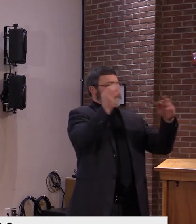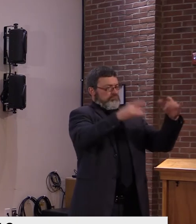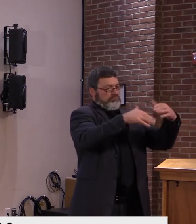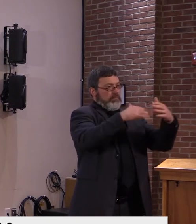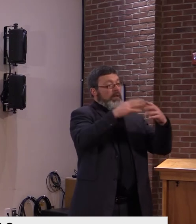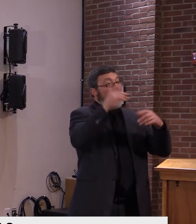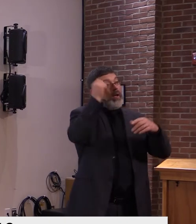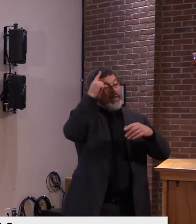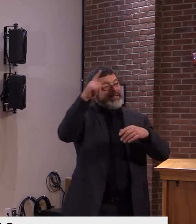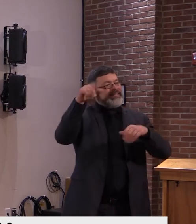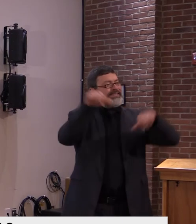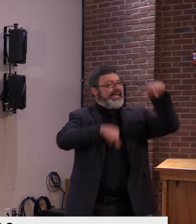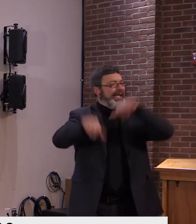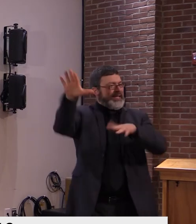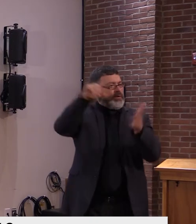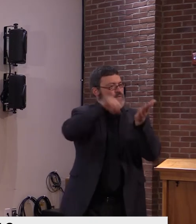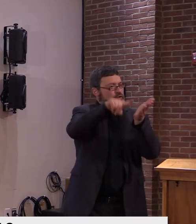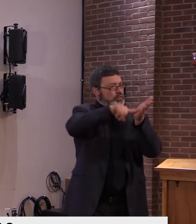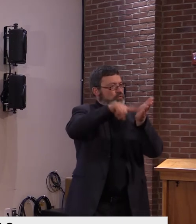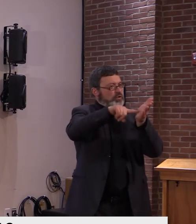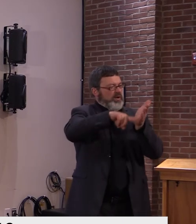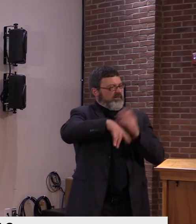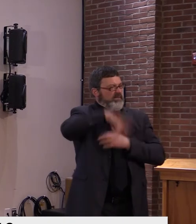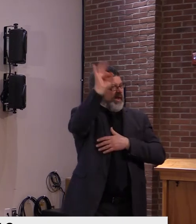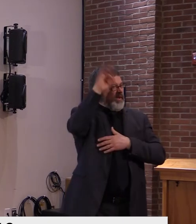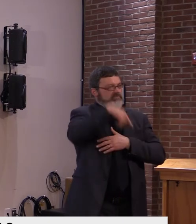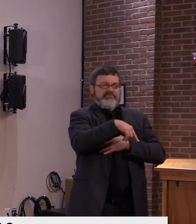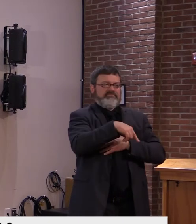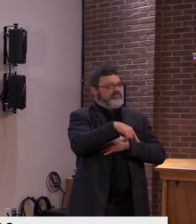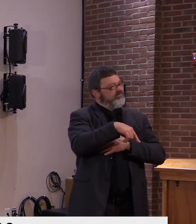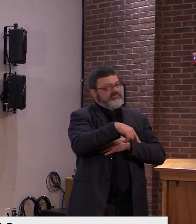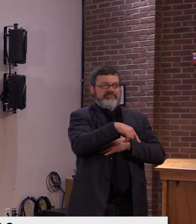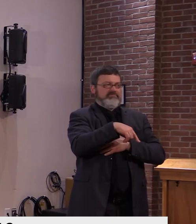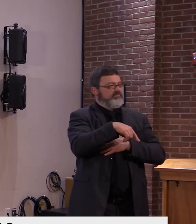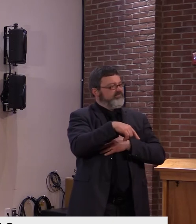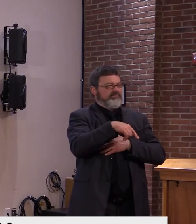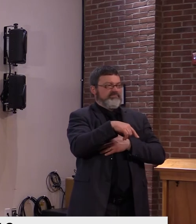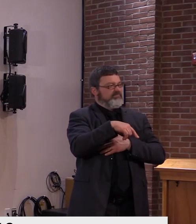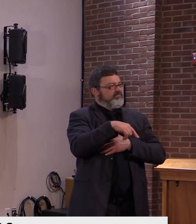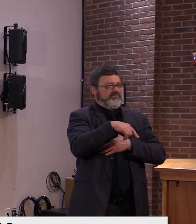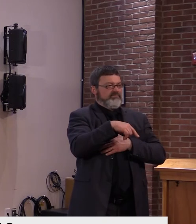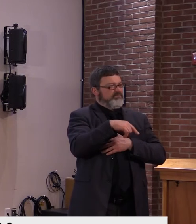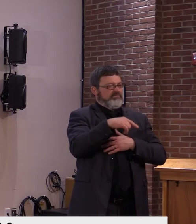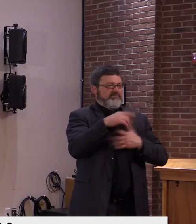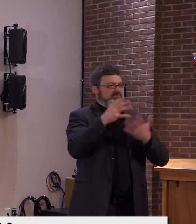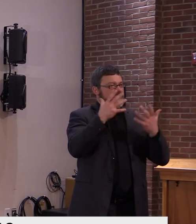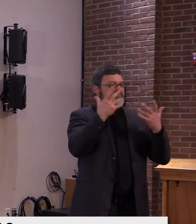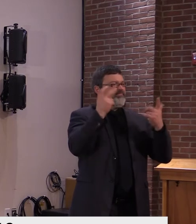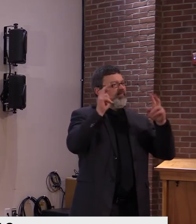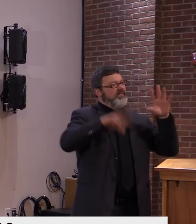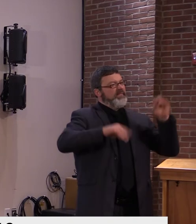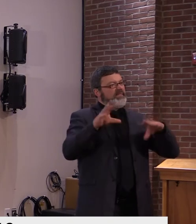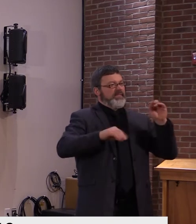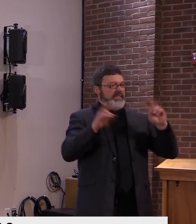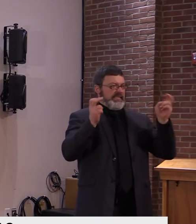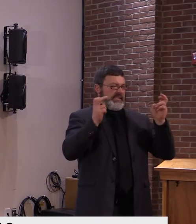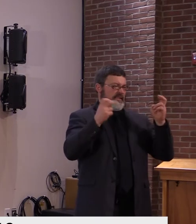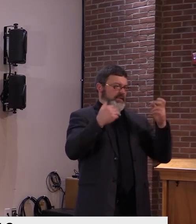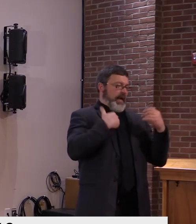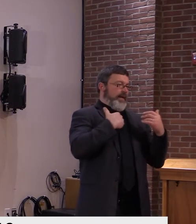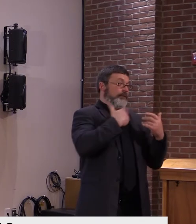both the Infectious Disease Society of America and the National Institutes of Health had come out with a